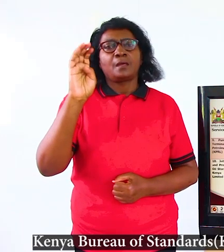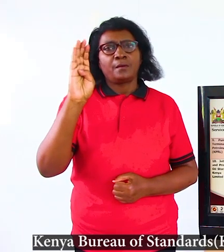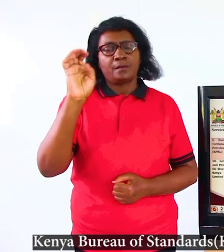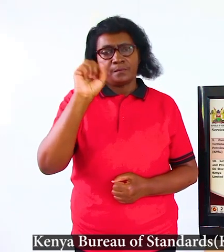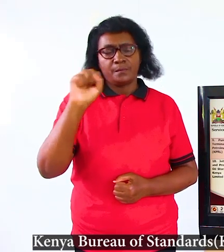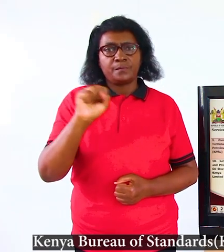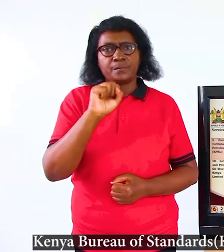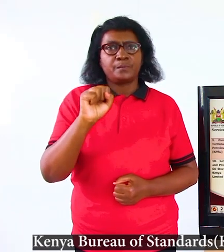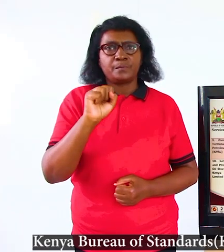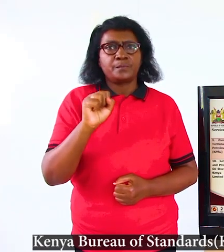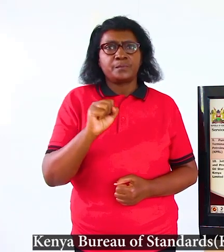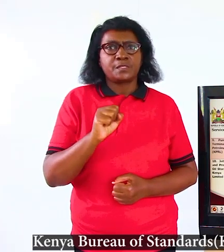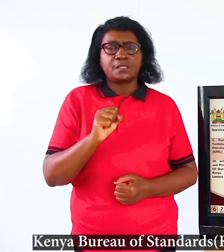KEBS bulk release certificate.